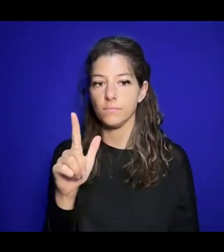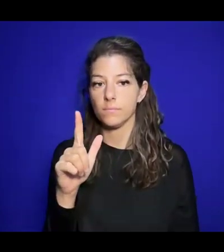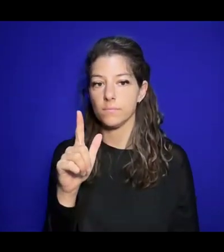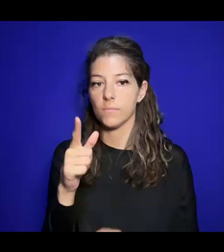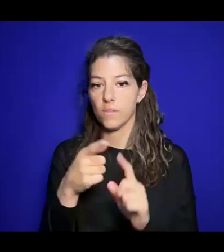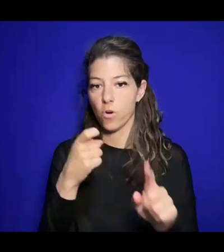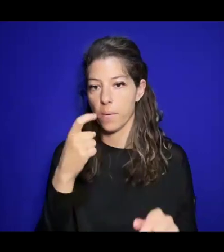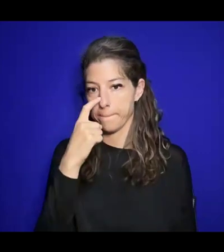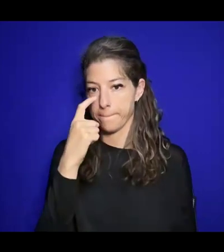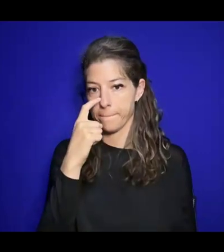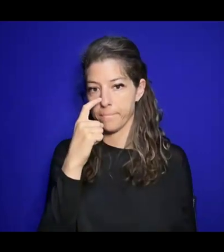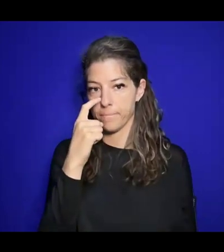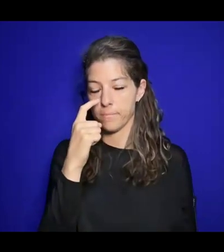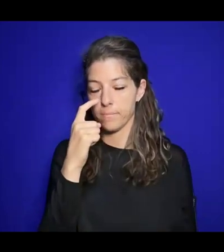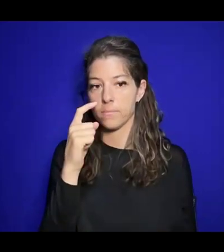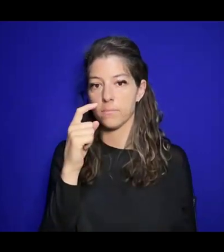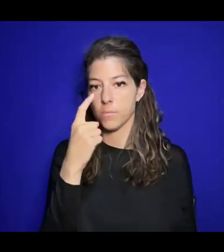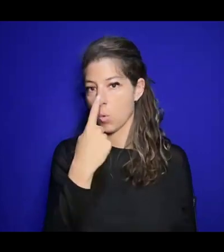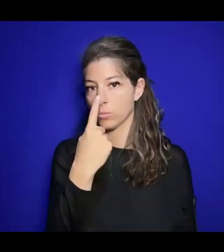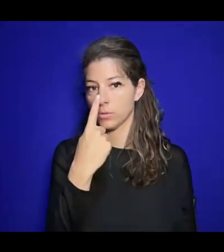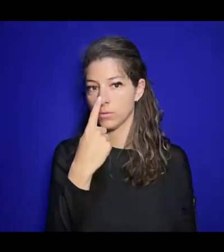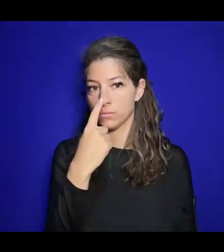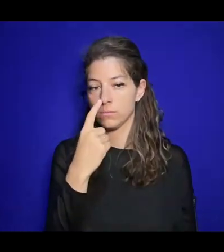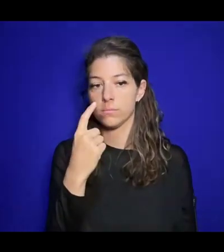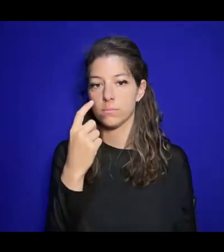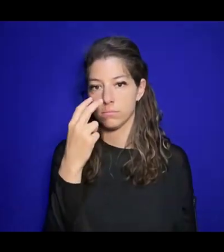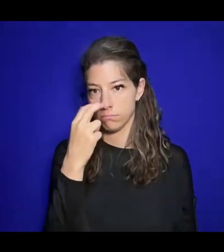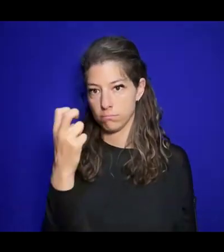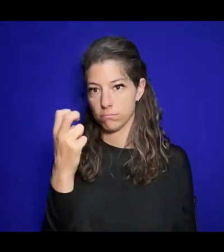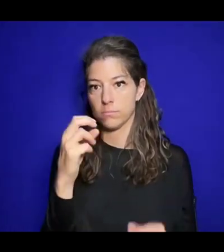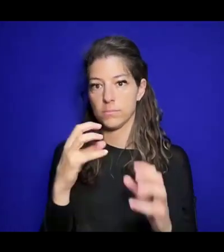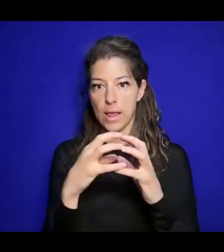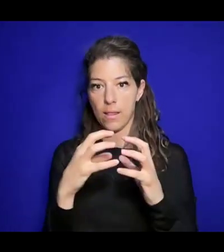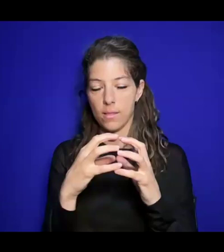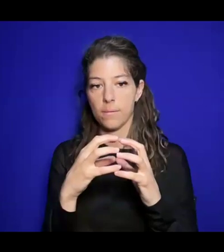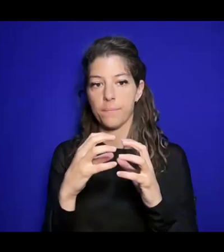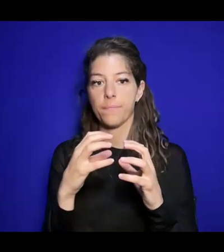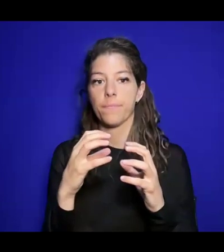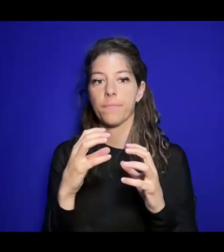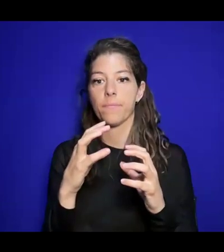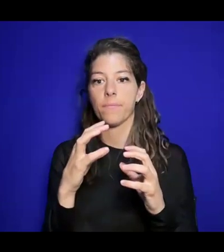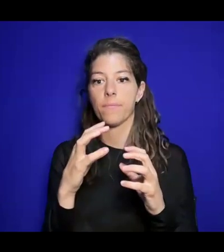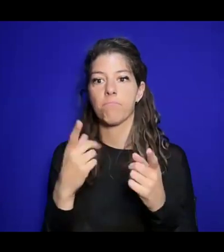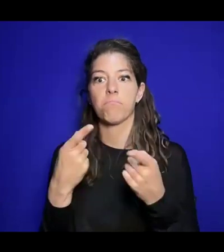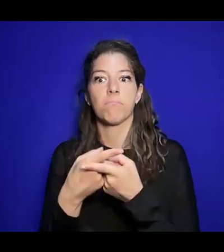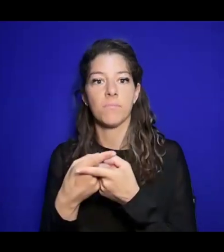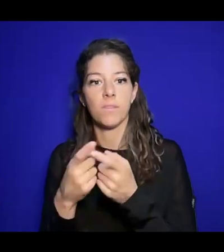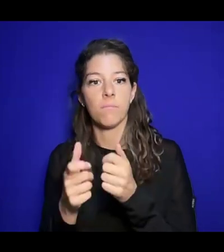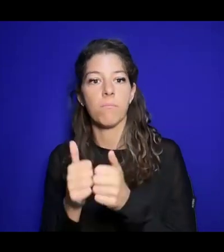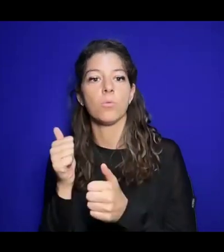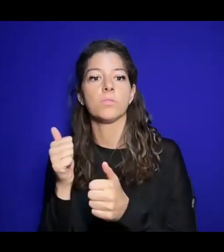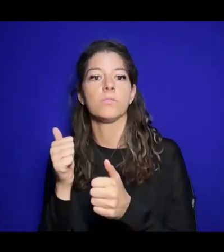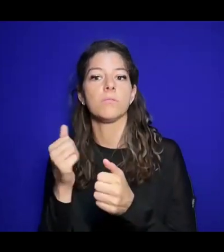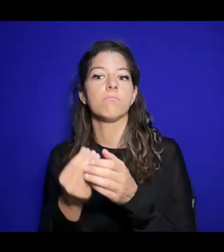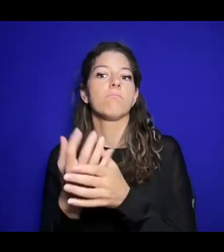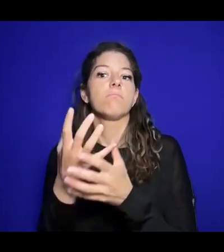from up here in the nasal cavity, which is also coincidentally the most plentiful